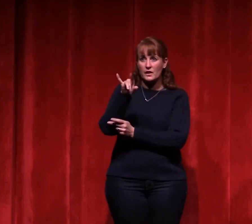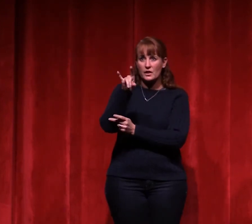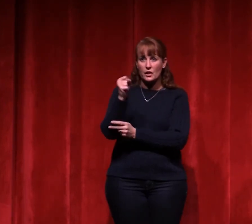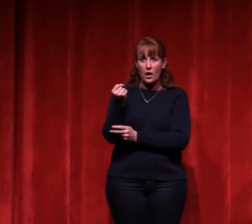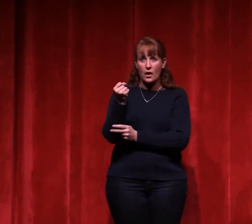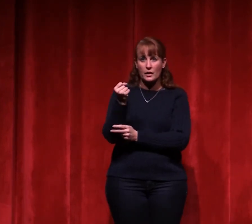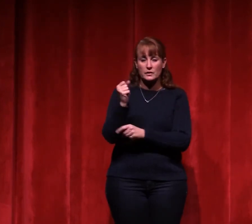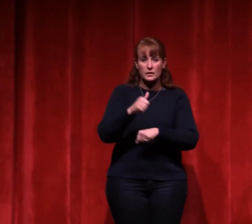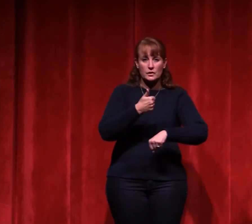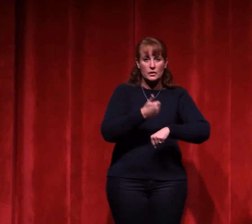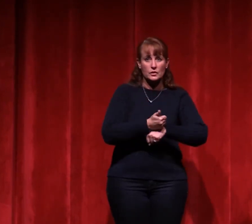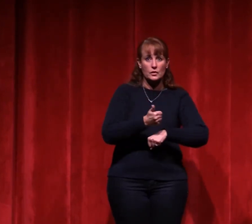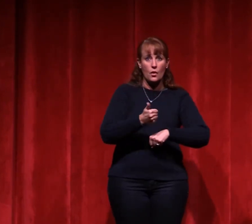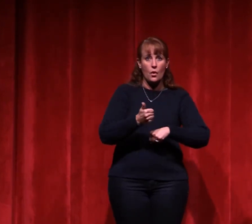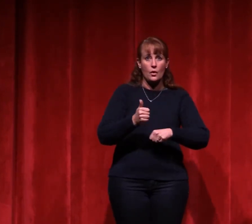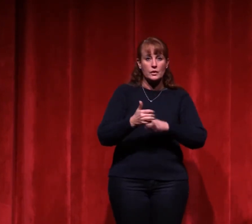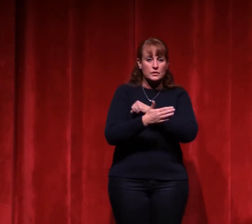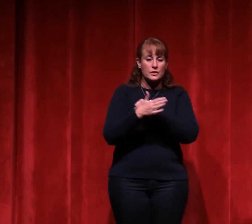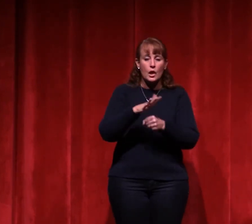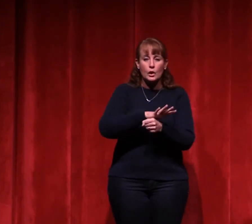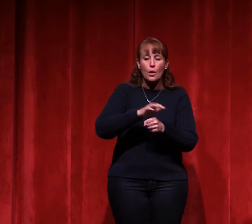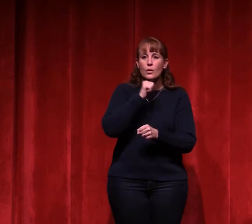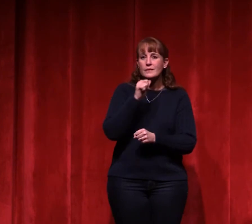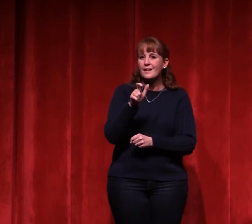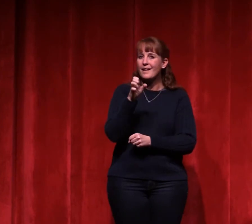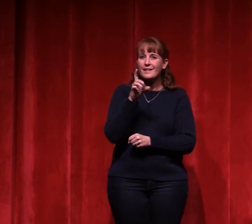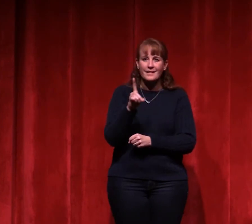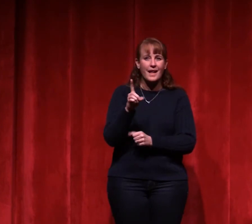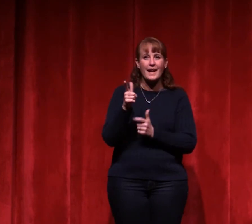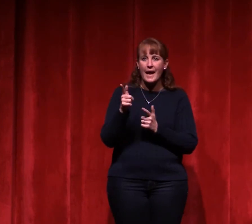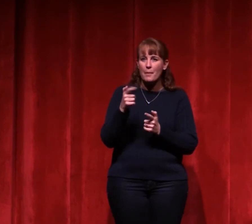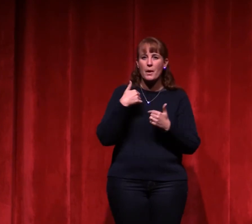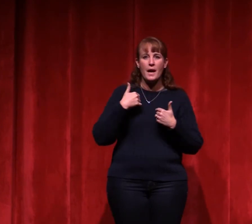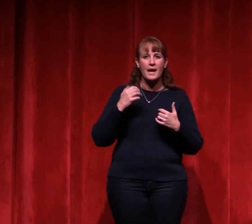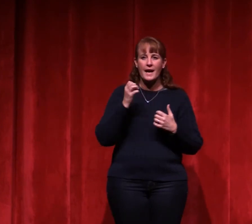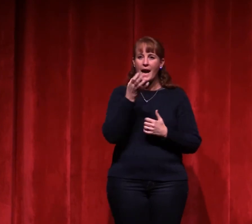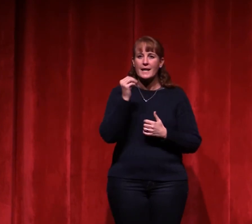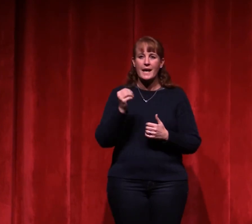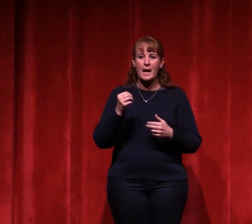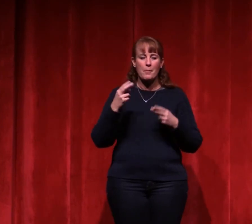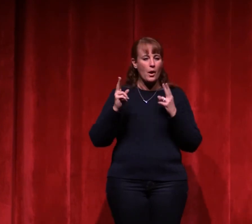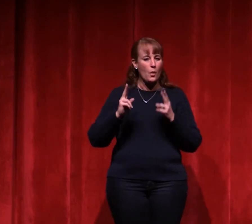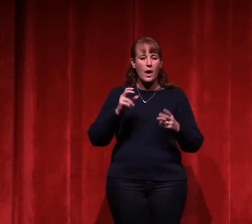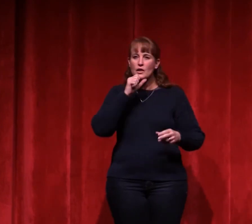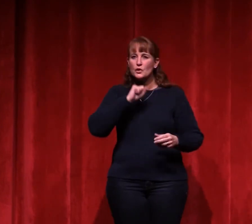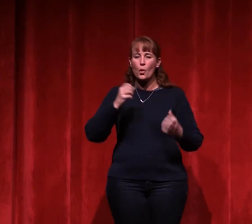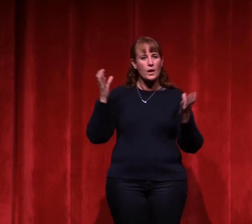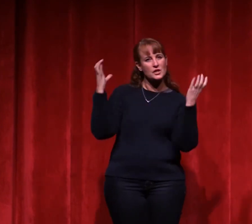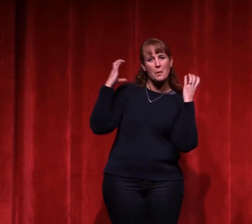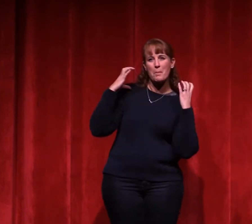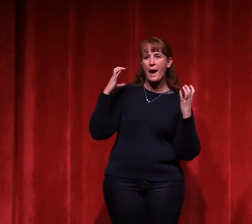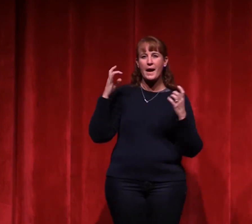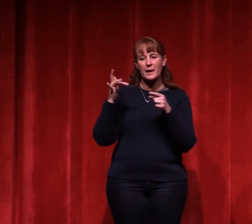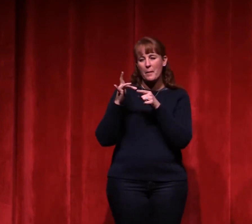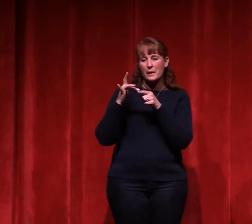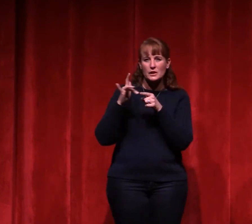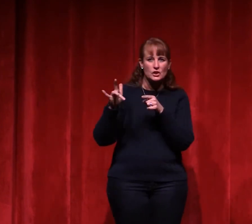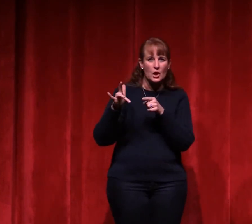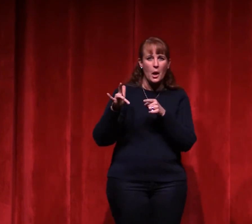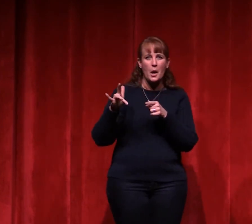sourced local non-lead ammo. I had on camo, hunter orange, a backpack, a finely